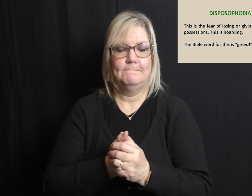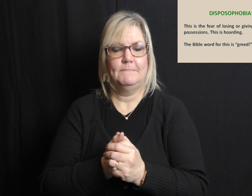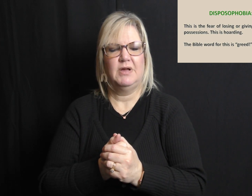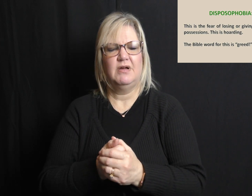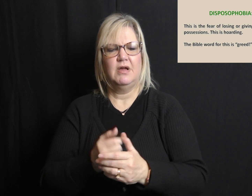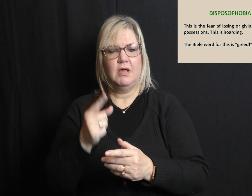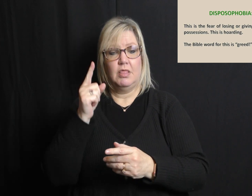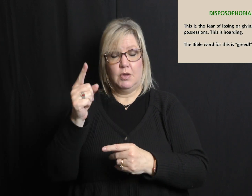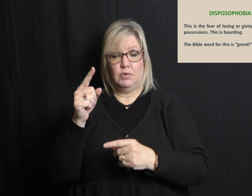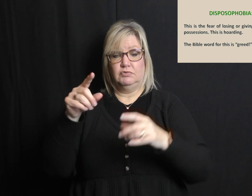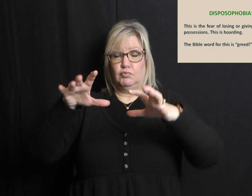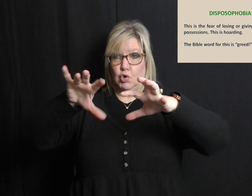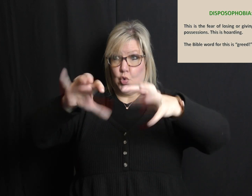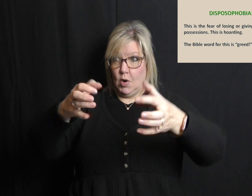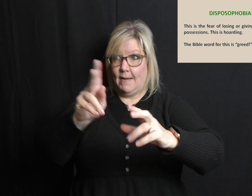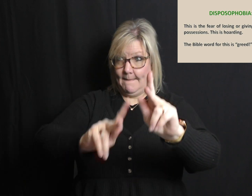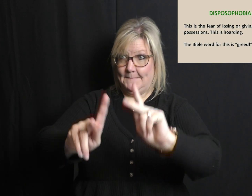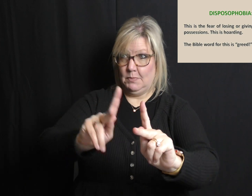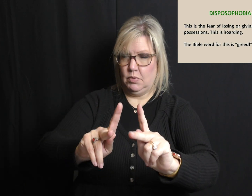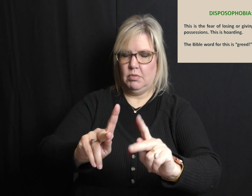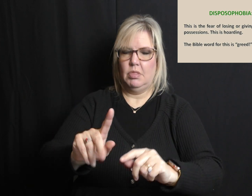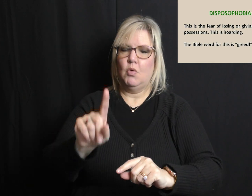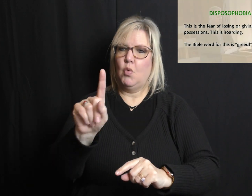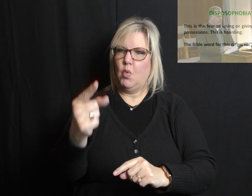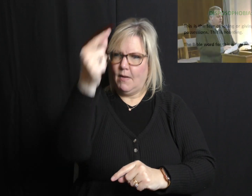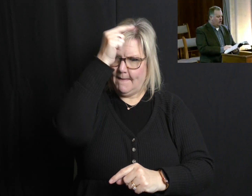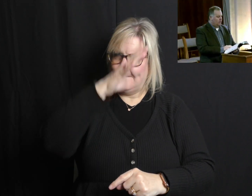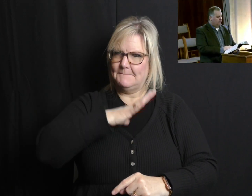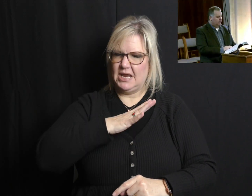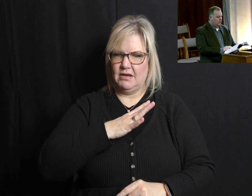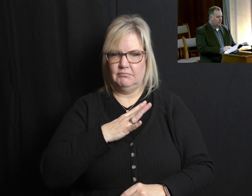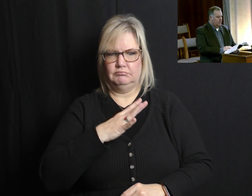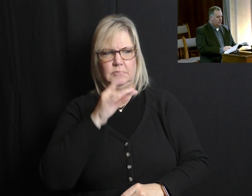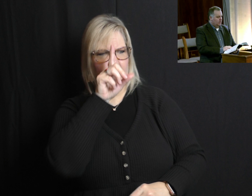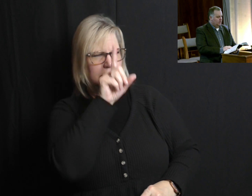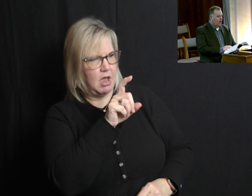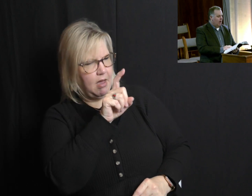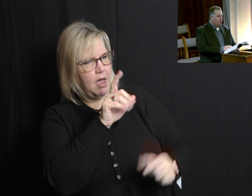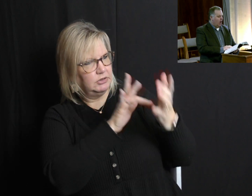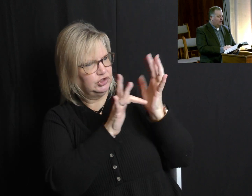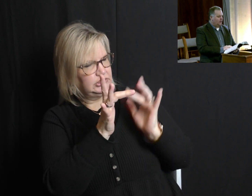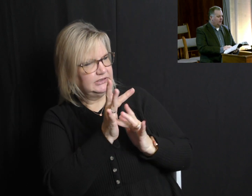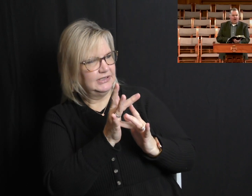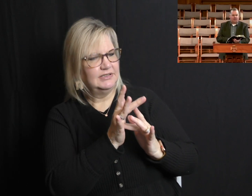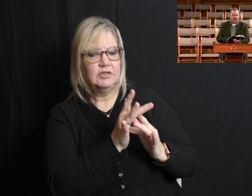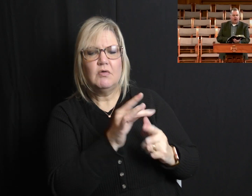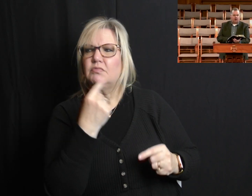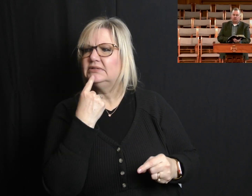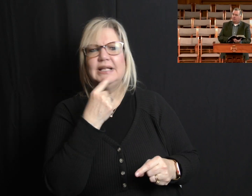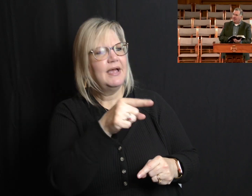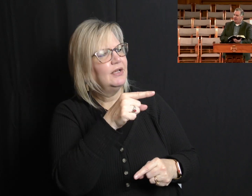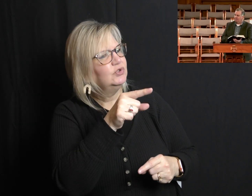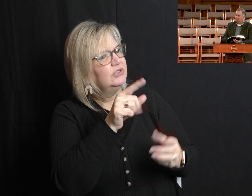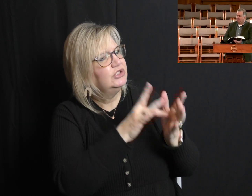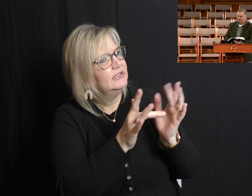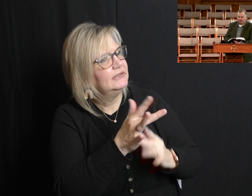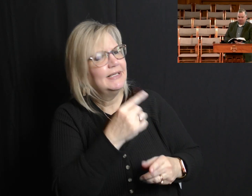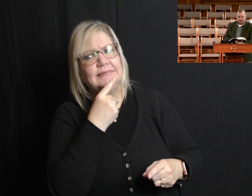Someone from the crowd said to him, to Jesus, "Teacher, tell my brother to divide the inheritance